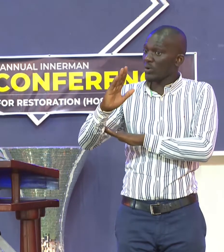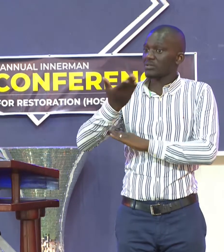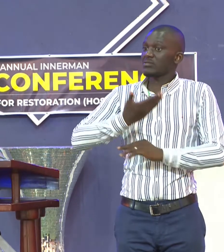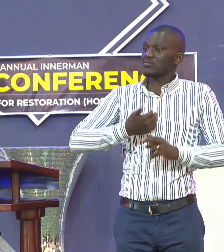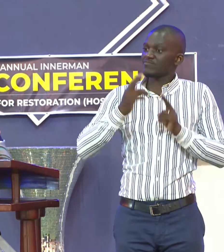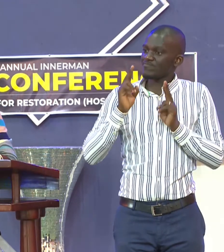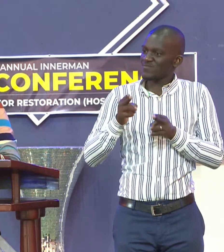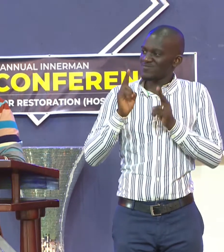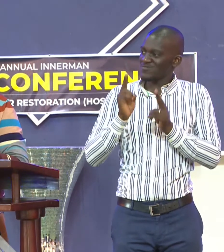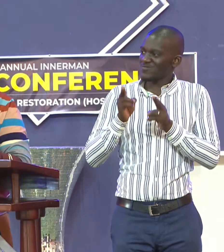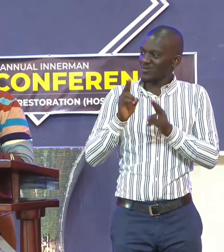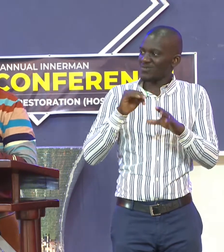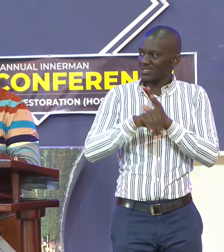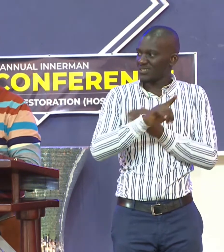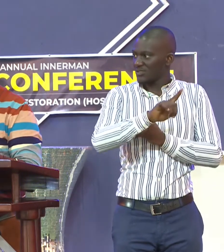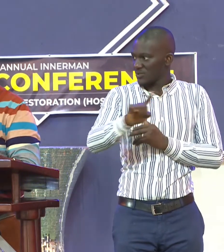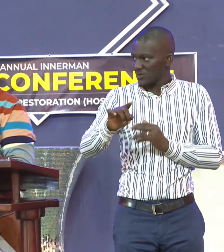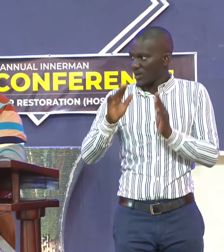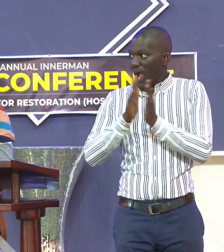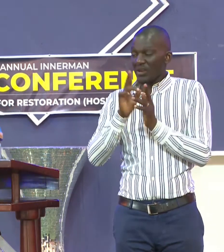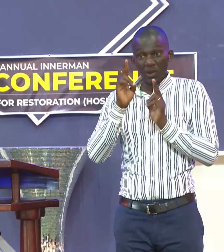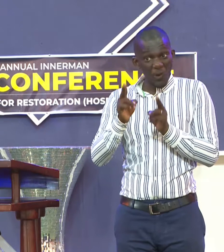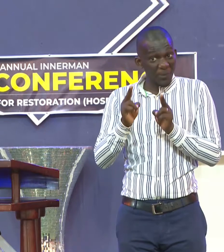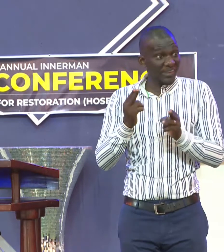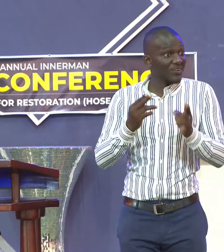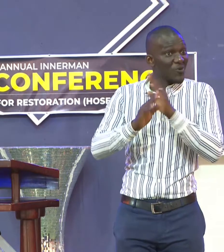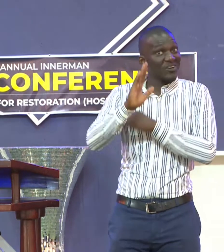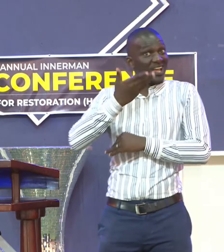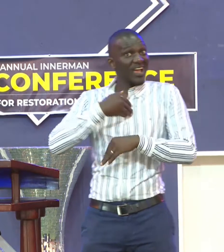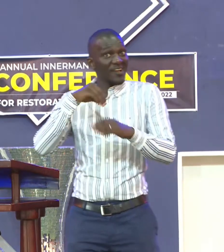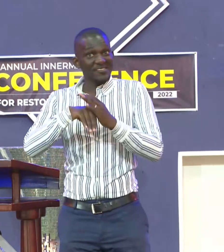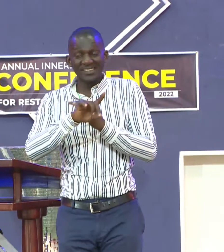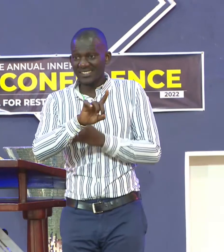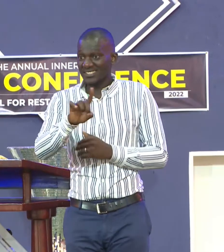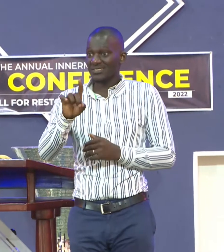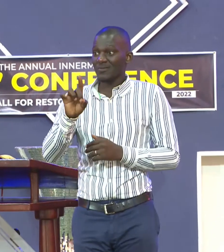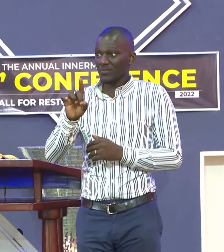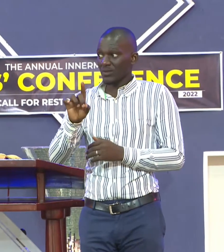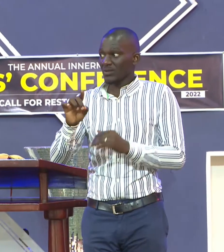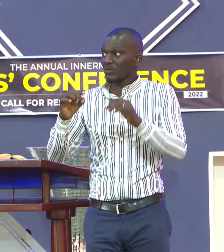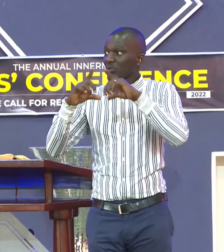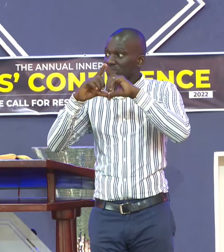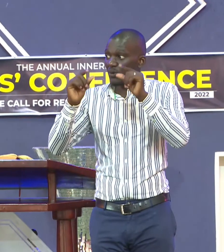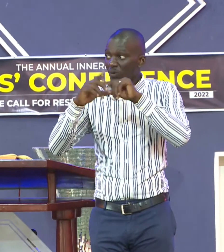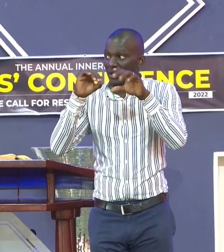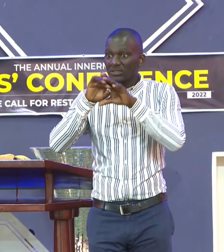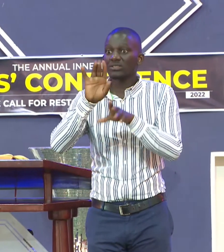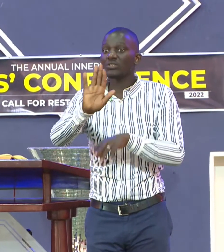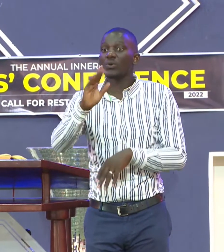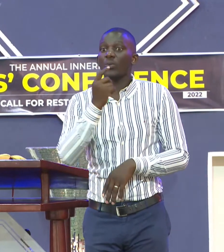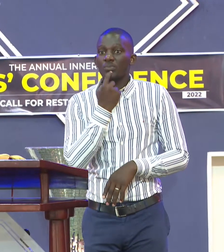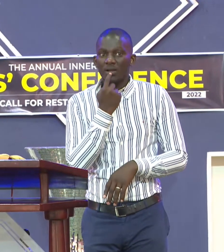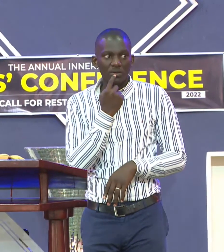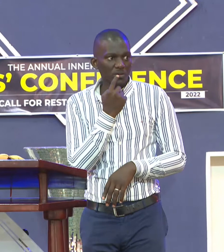Lord has hope in you. And the hope that the Lord has in you, those are the